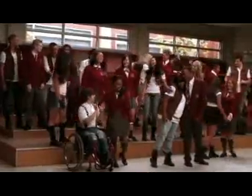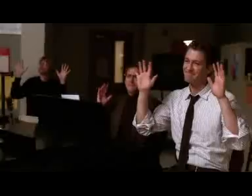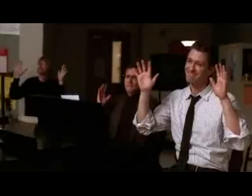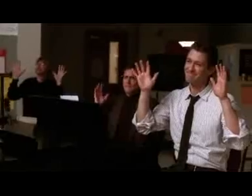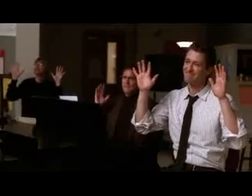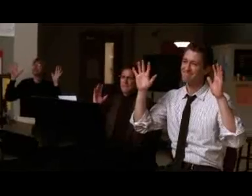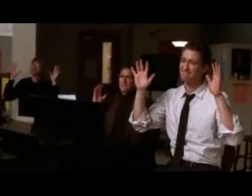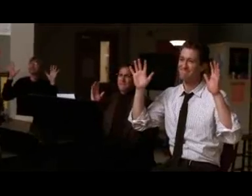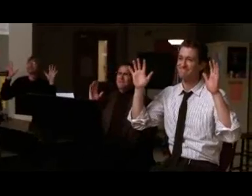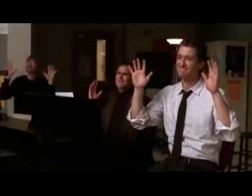Time